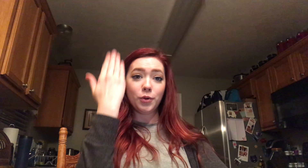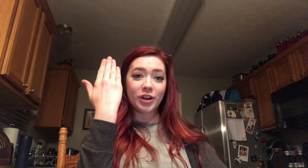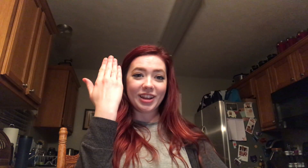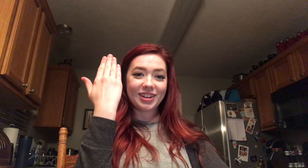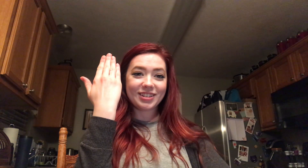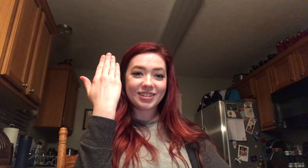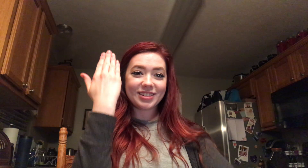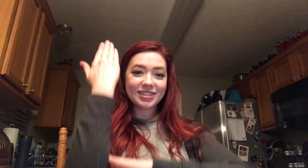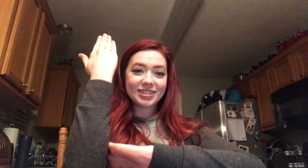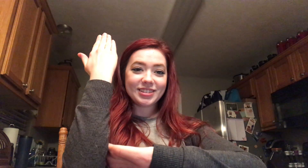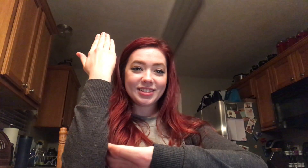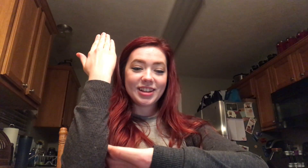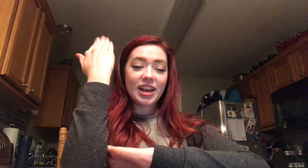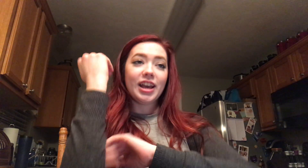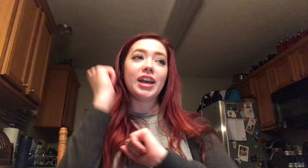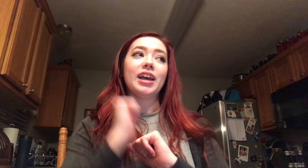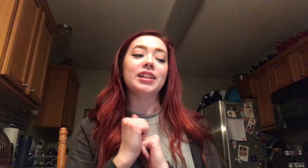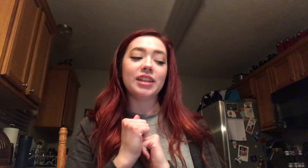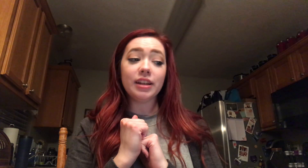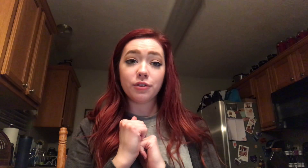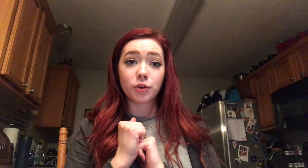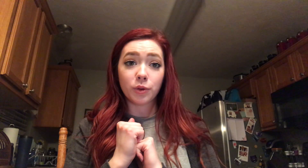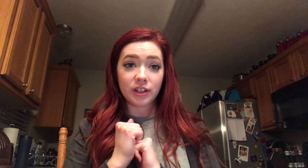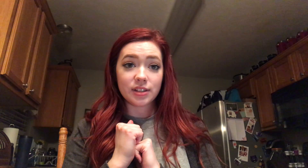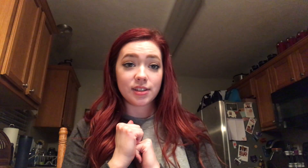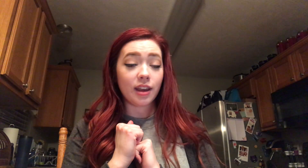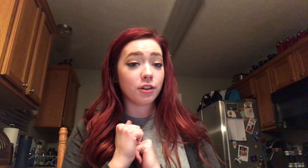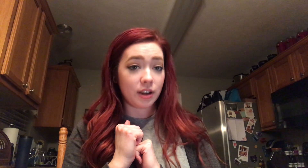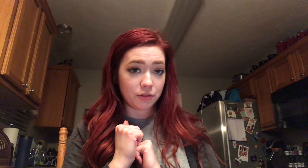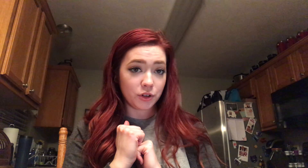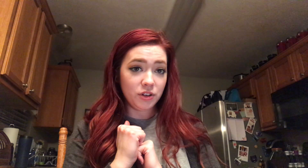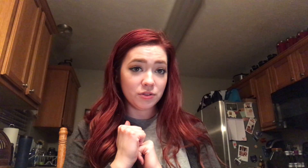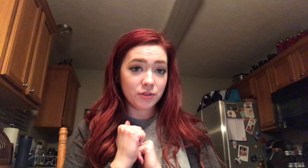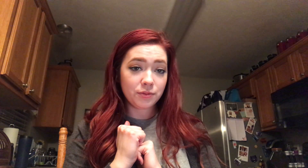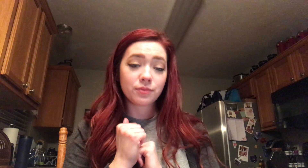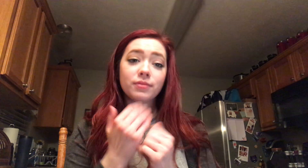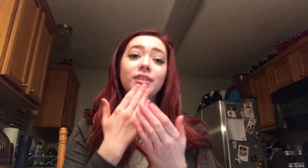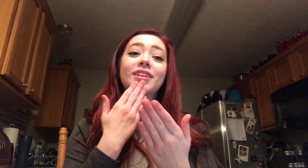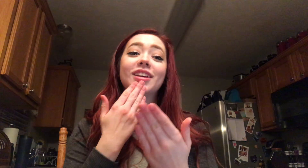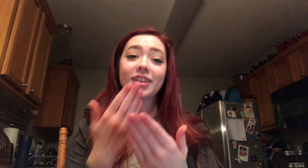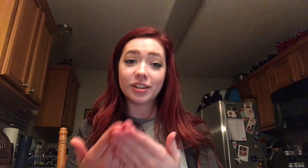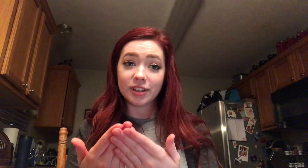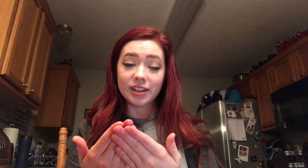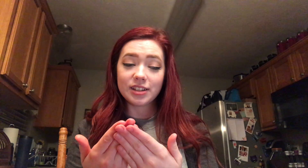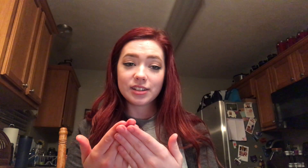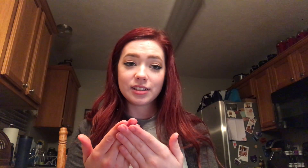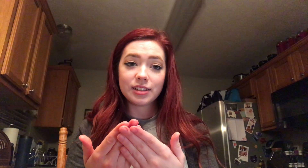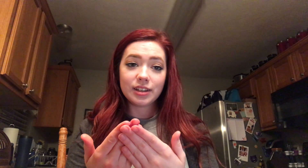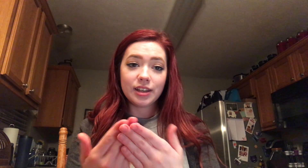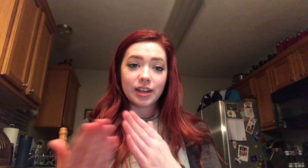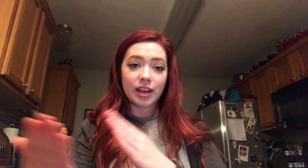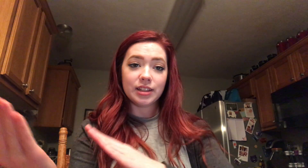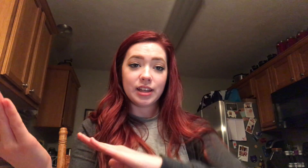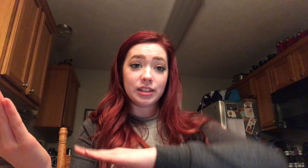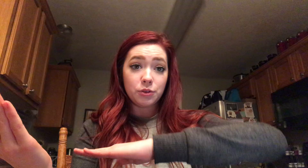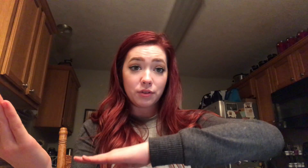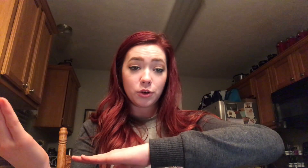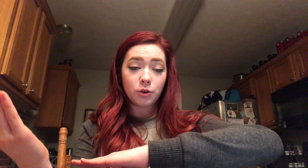morning. And then if you're wanting to say good afternoon, good. And then you have your